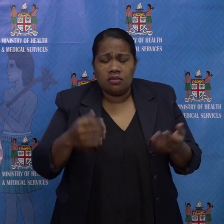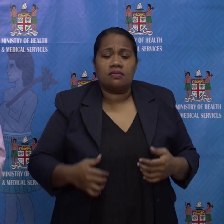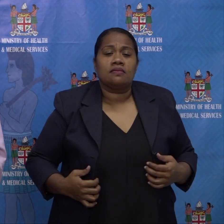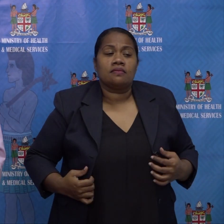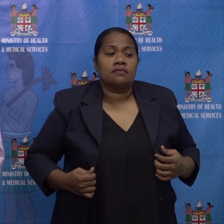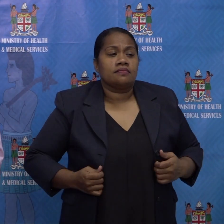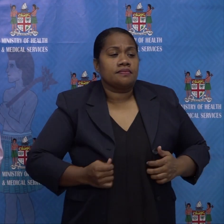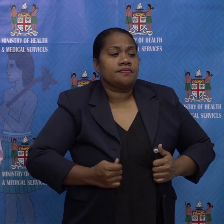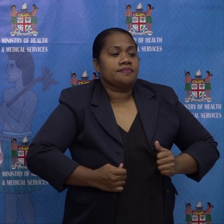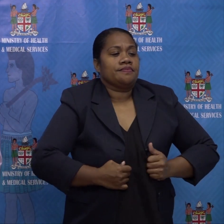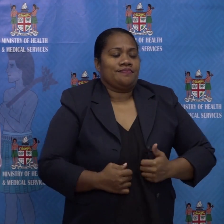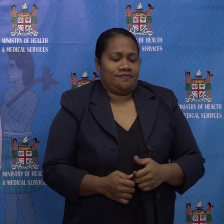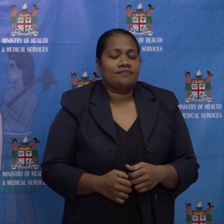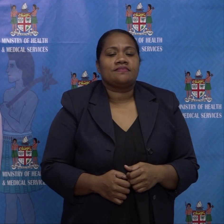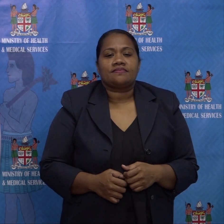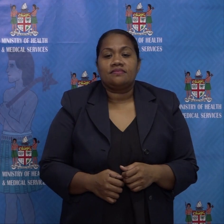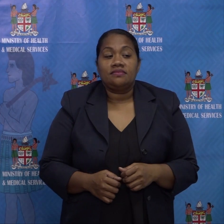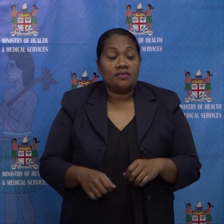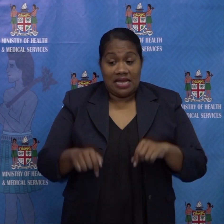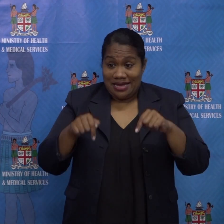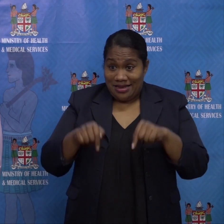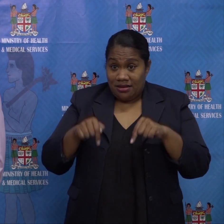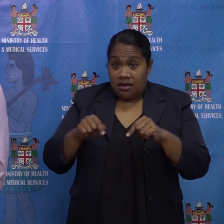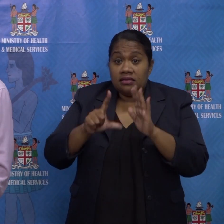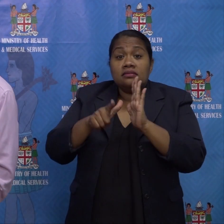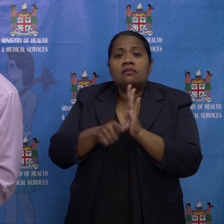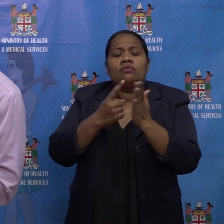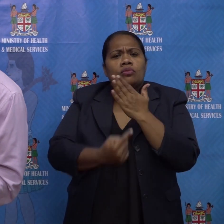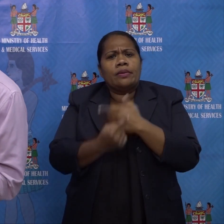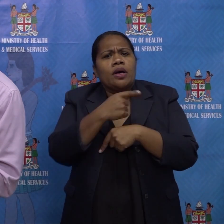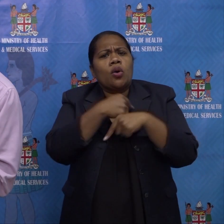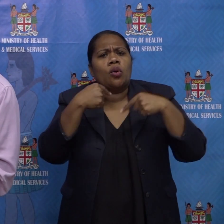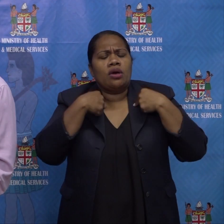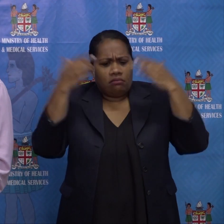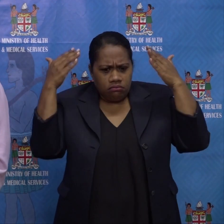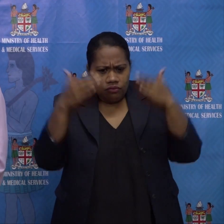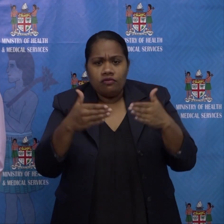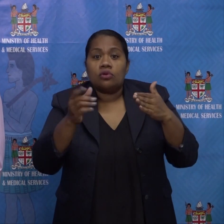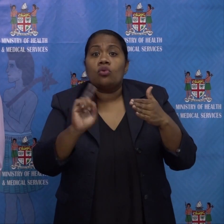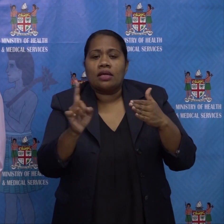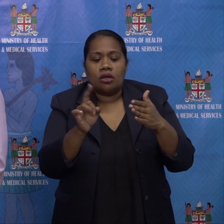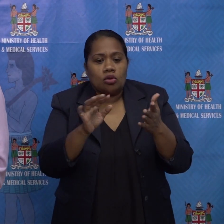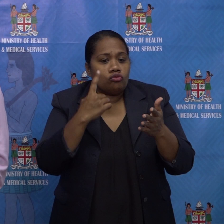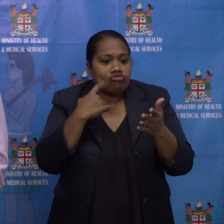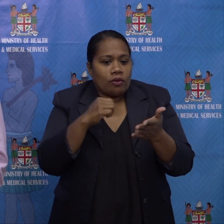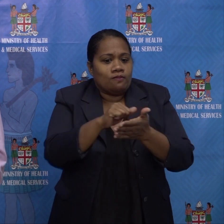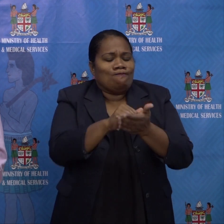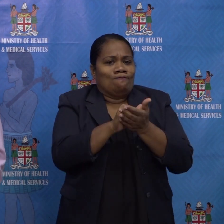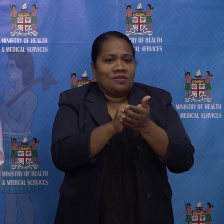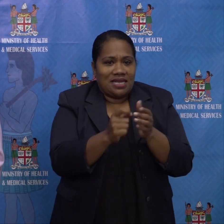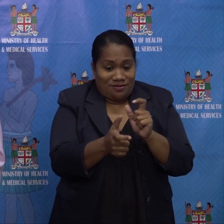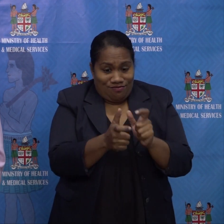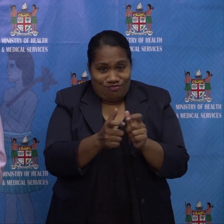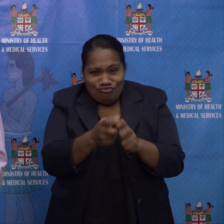I think at this point in time, we are focused more on containing the problem. We will